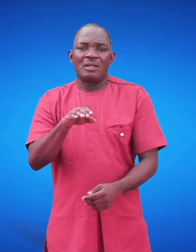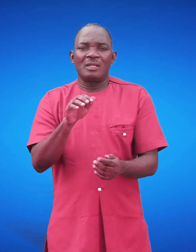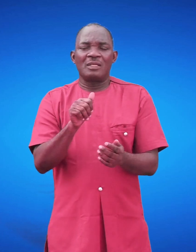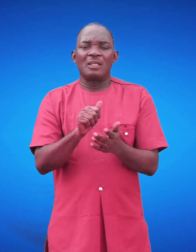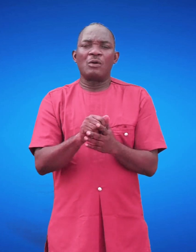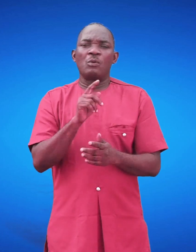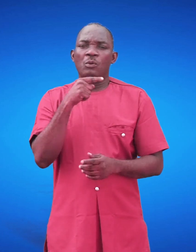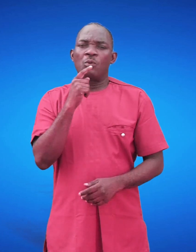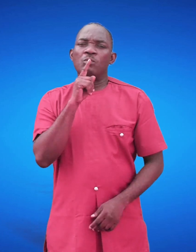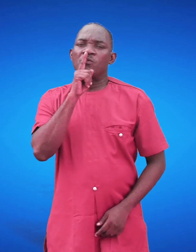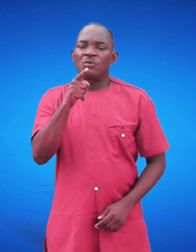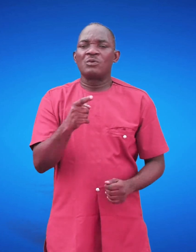extremely poor,